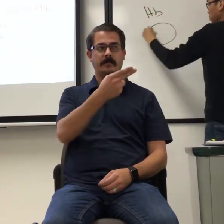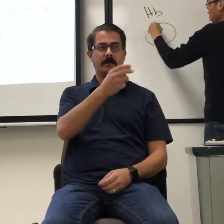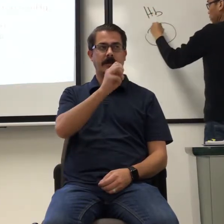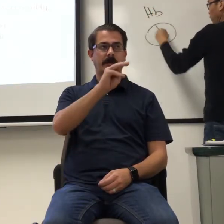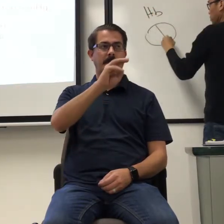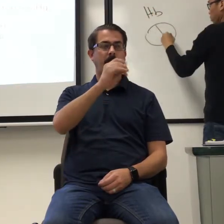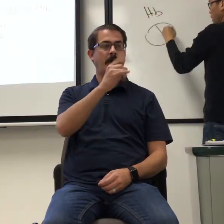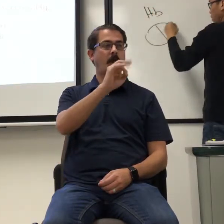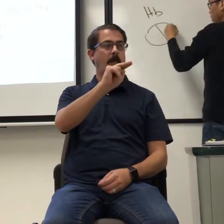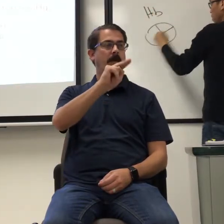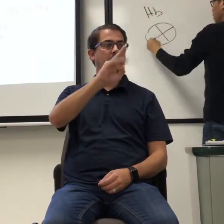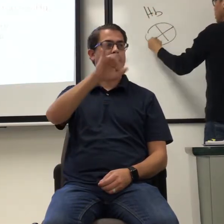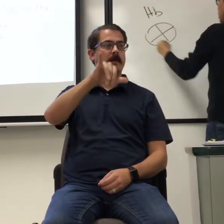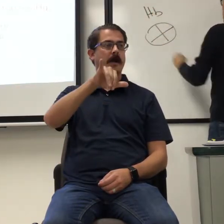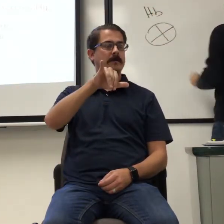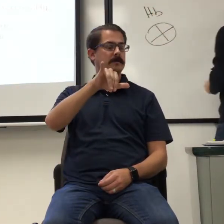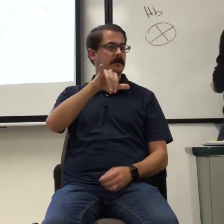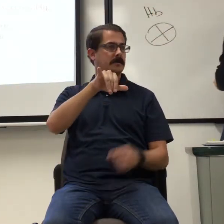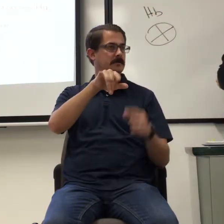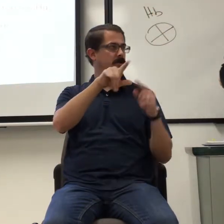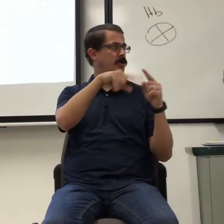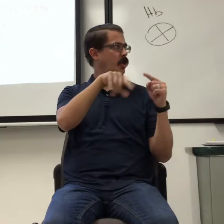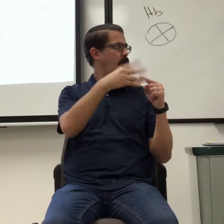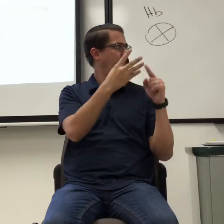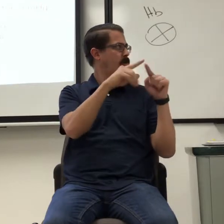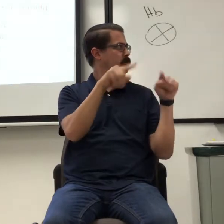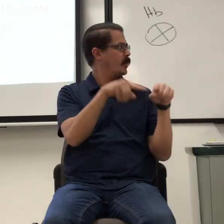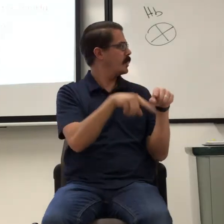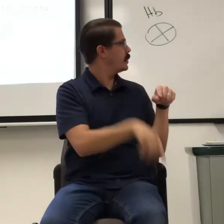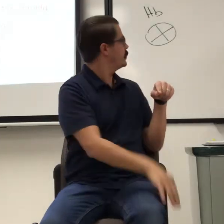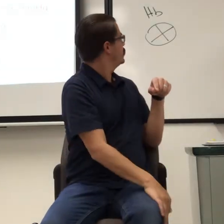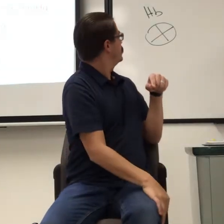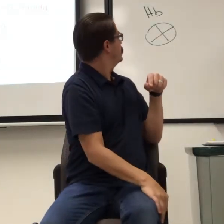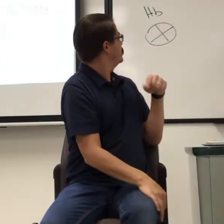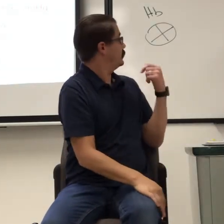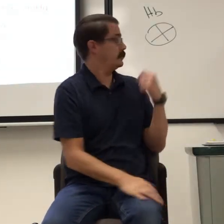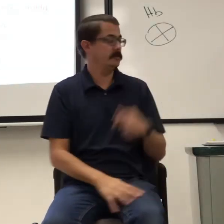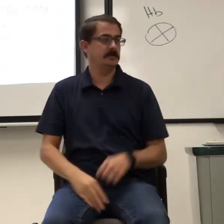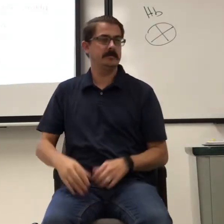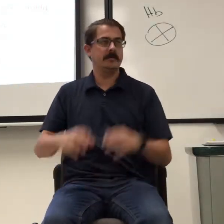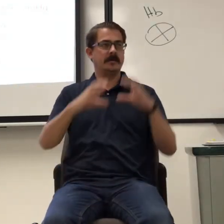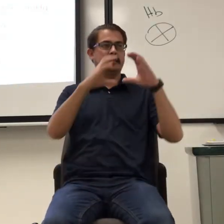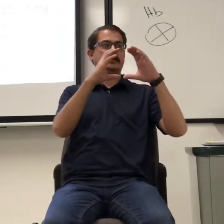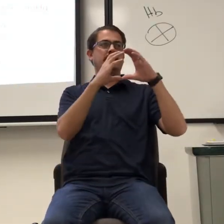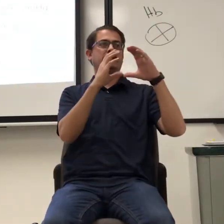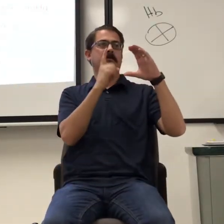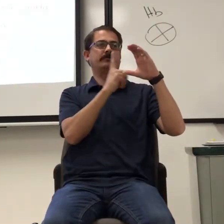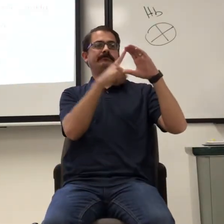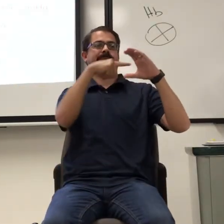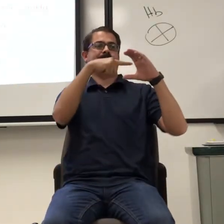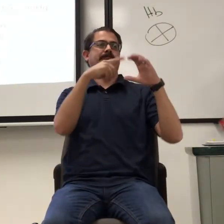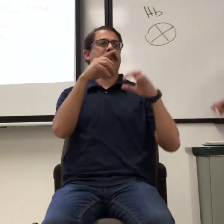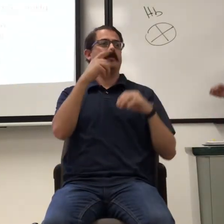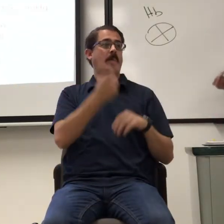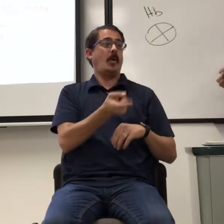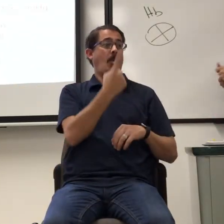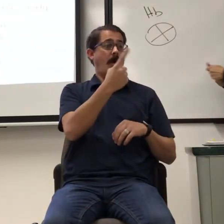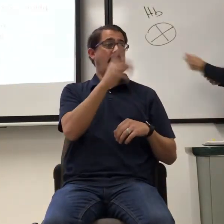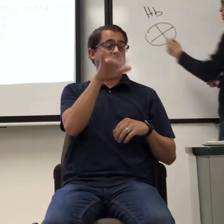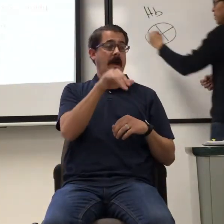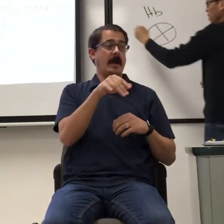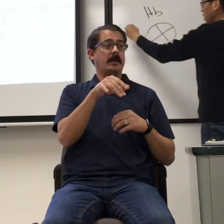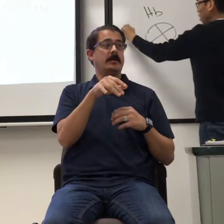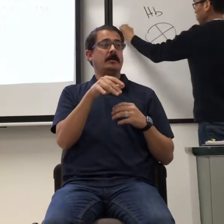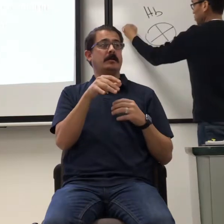as a circle 4 square. And there's 1 hemoglobin combined 4 O2. So